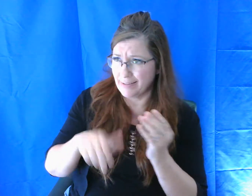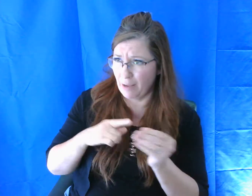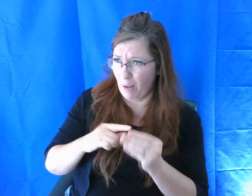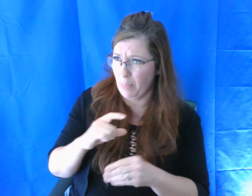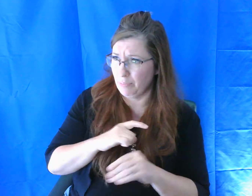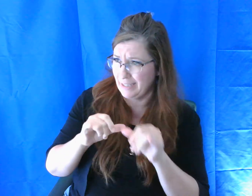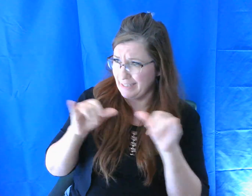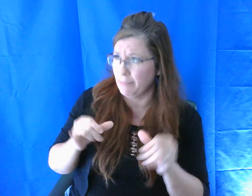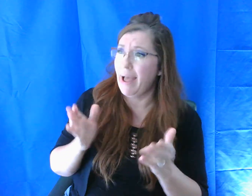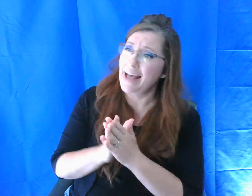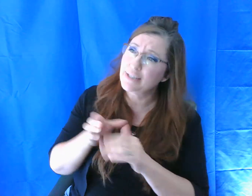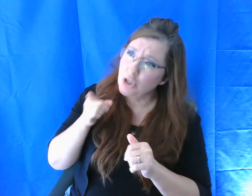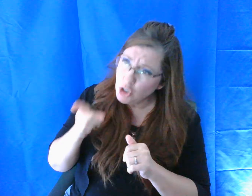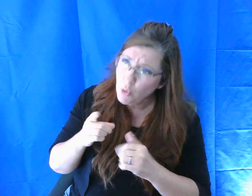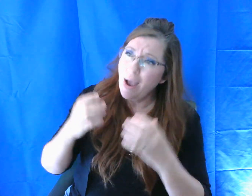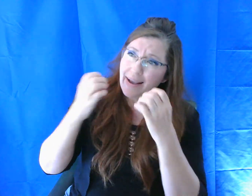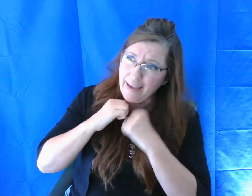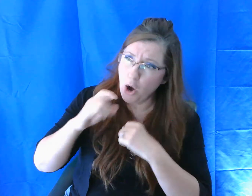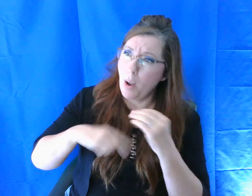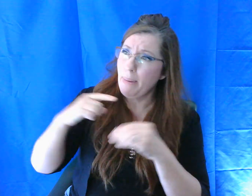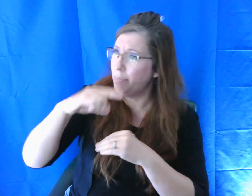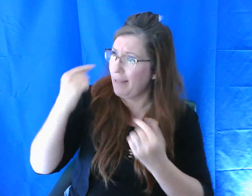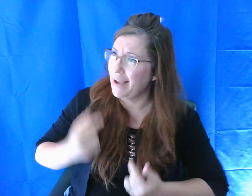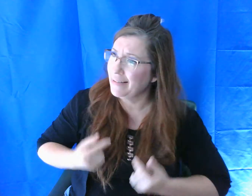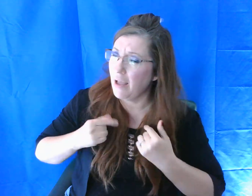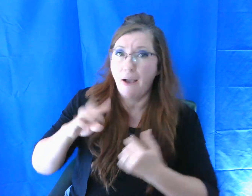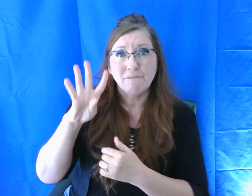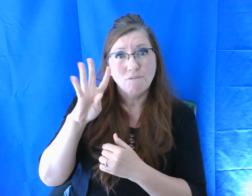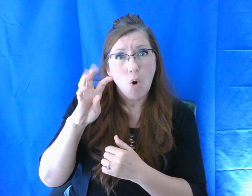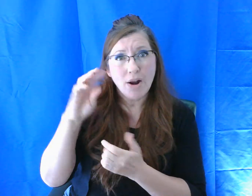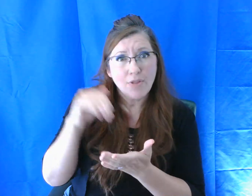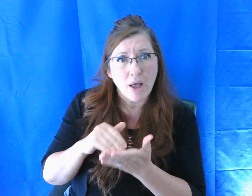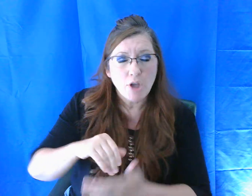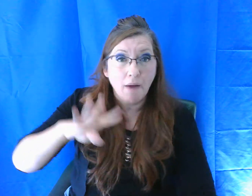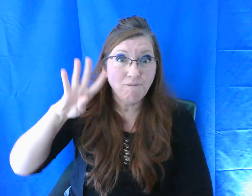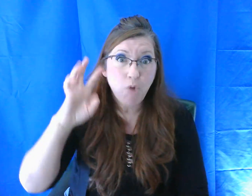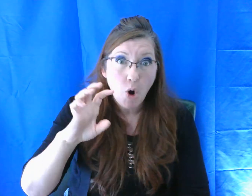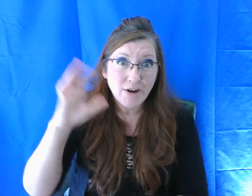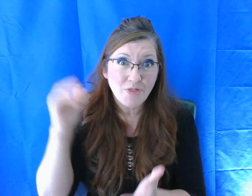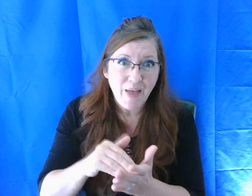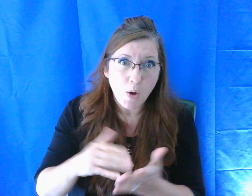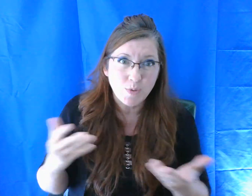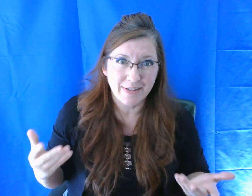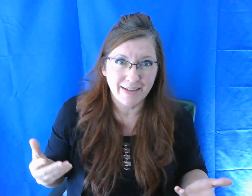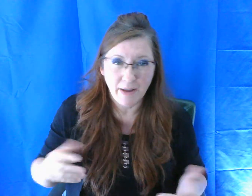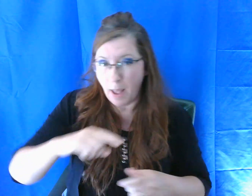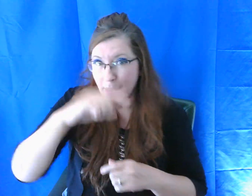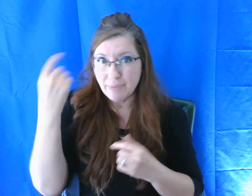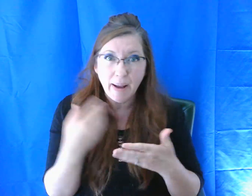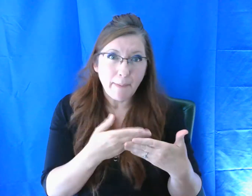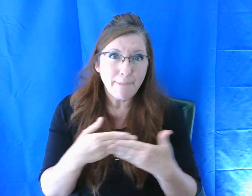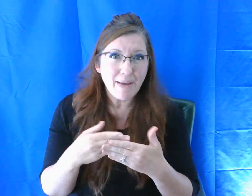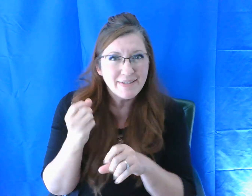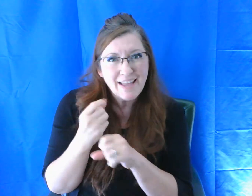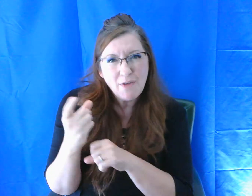you care about black lives. 400,000 guys. I'm 400,000 black babies every year terminated,